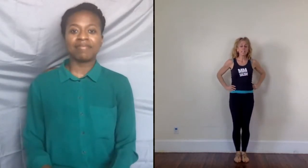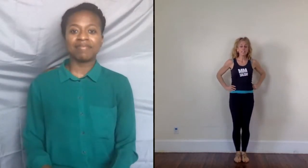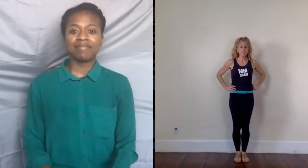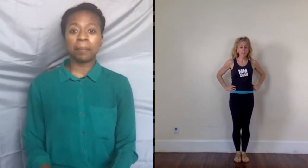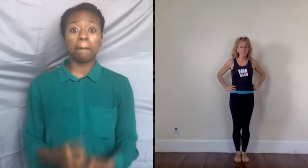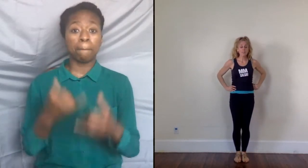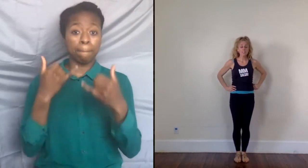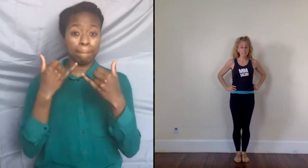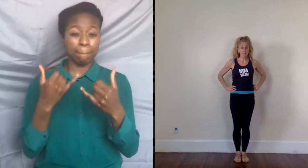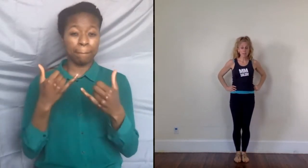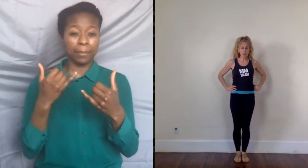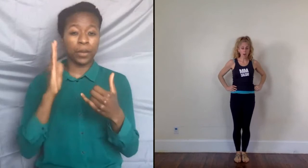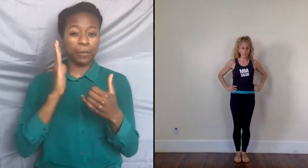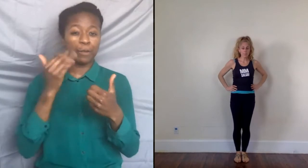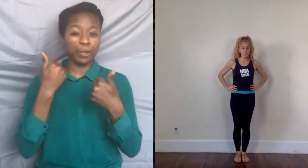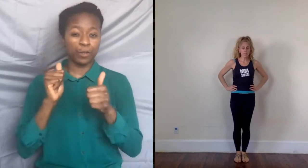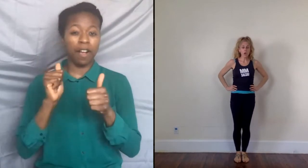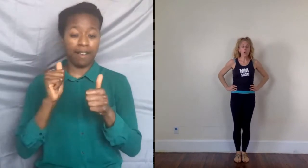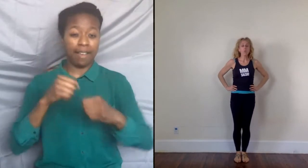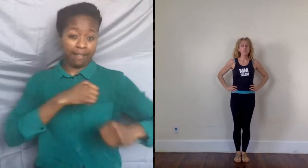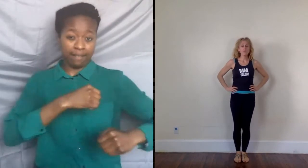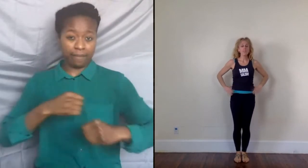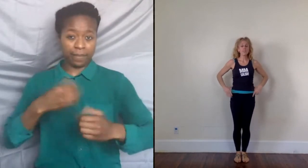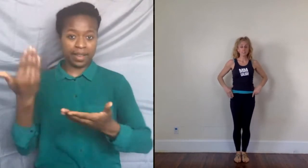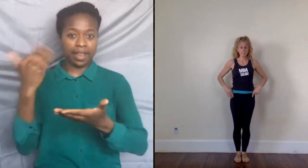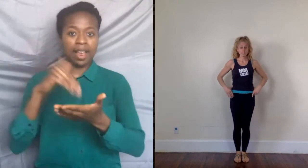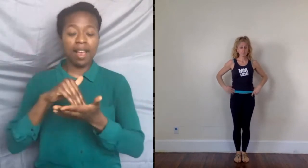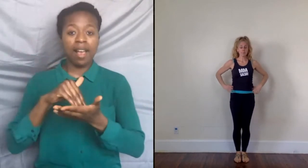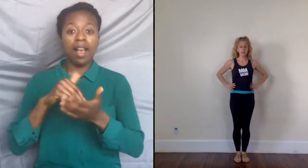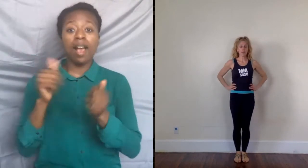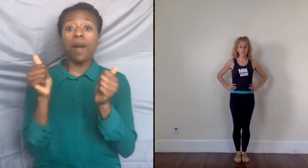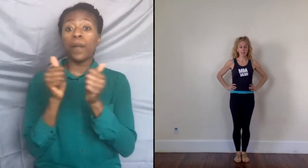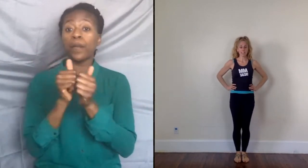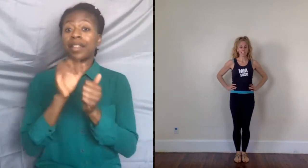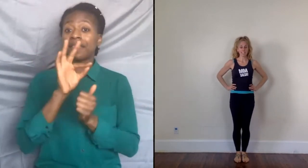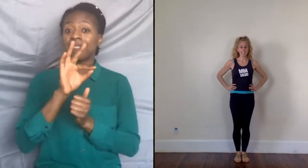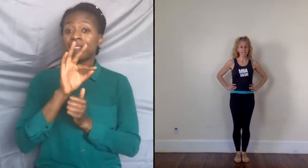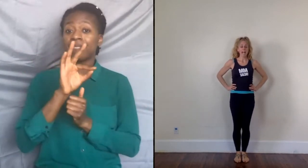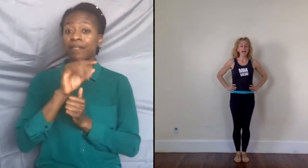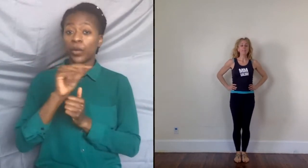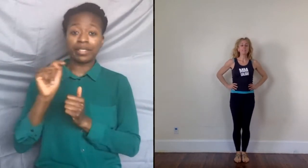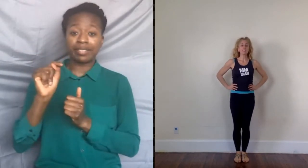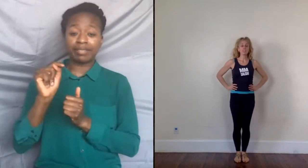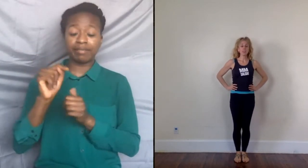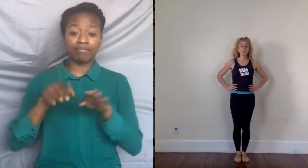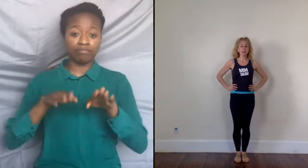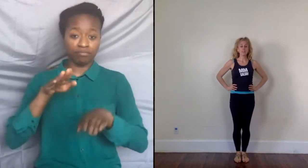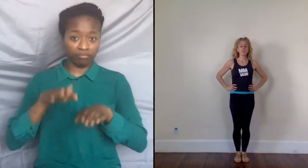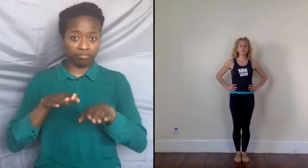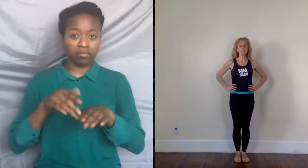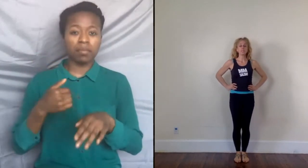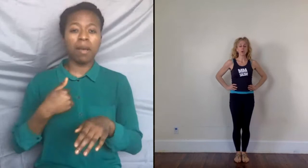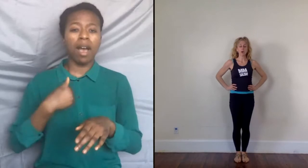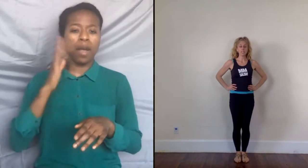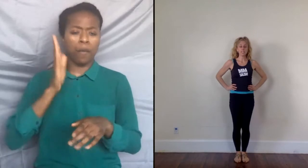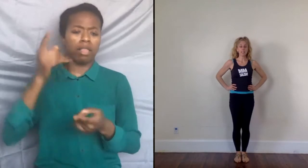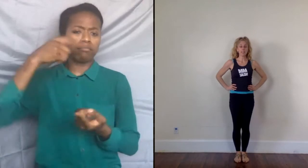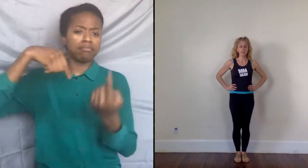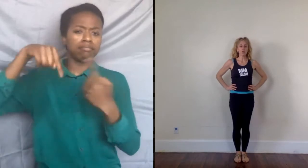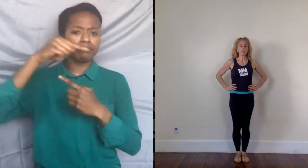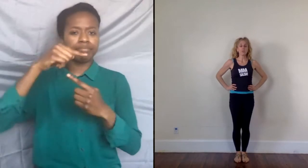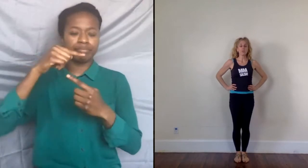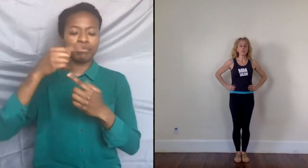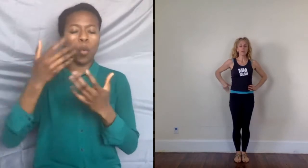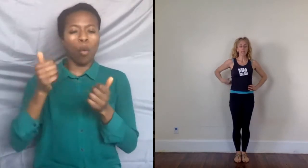Now we're going to try those same arms with the footsteps we already practiced. I'm going to turn around so that we can do it all